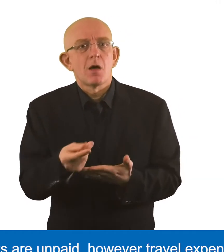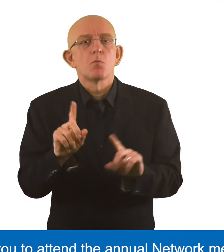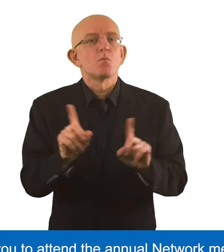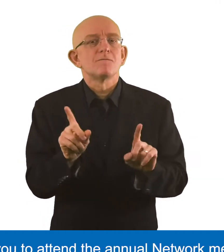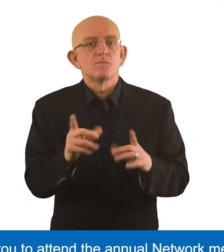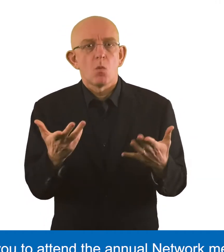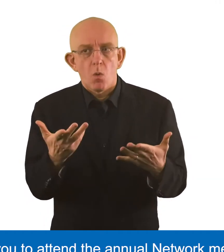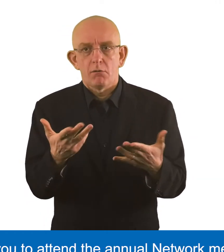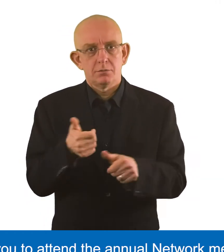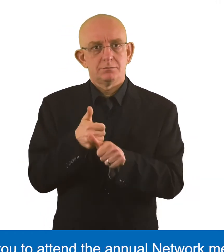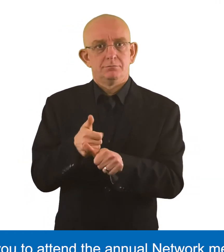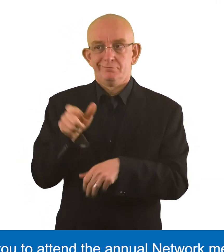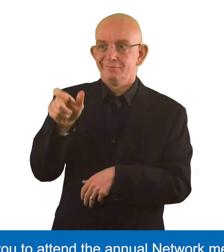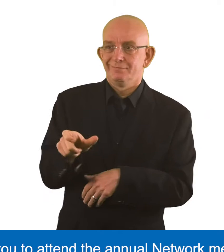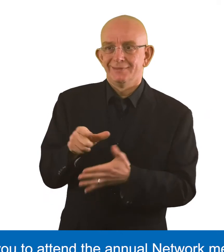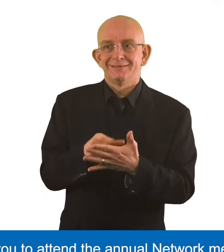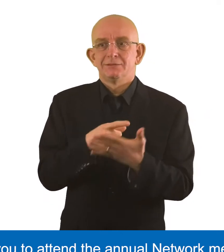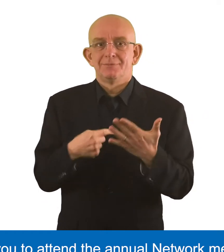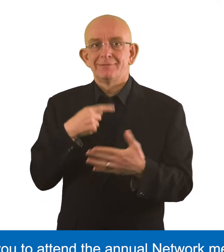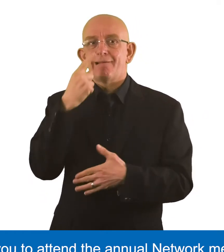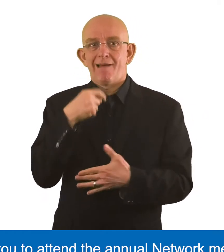to enable you to attend the annual network meeting.